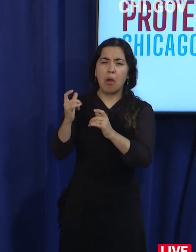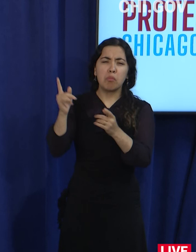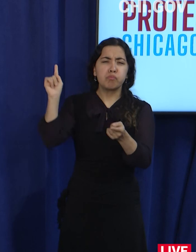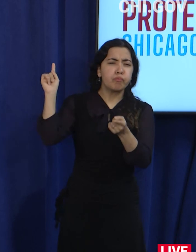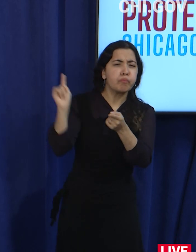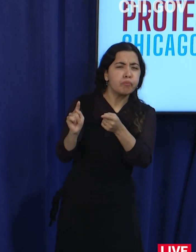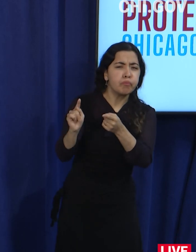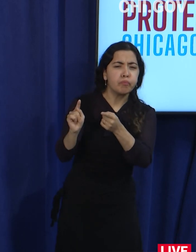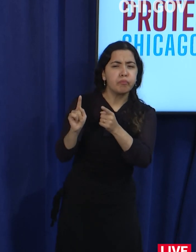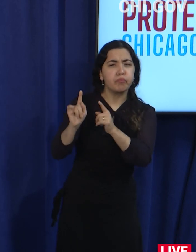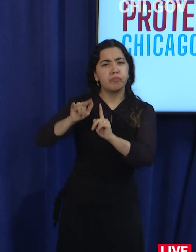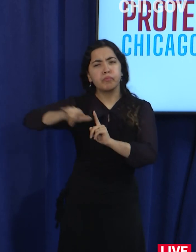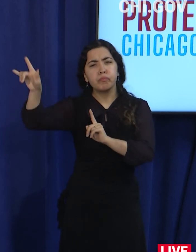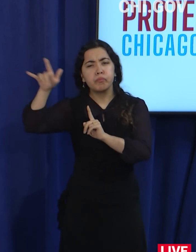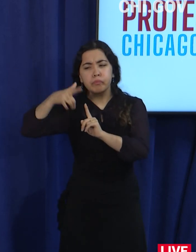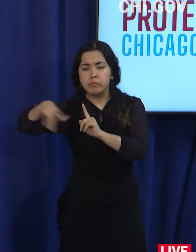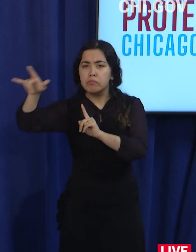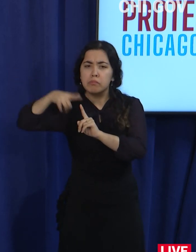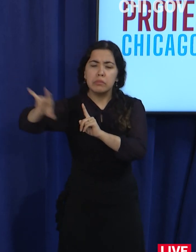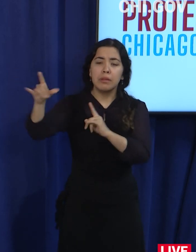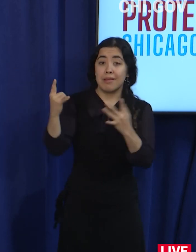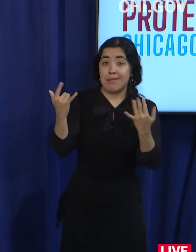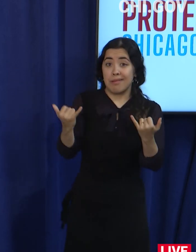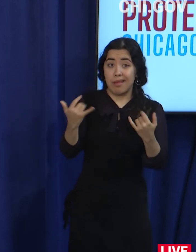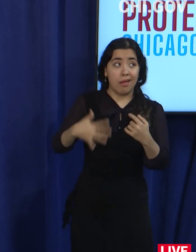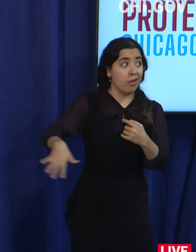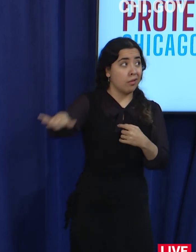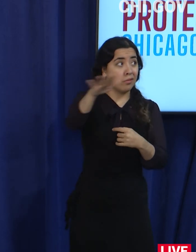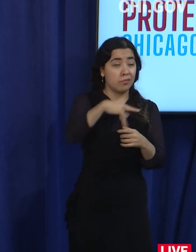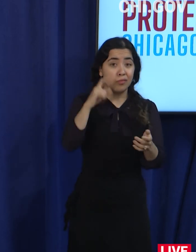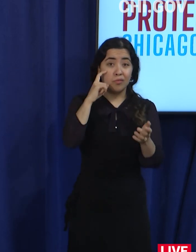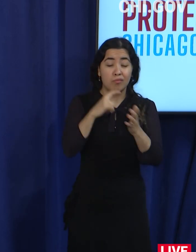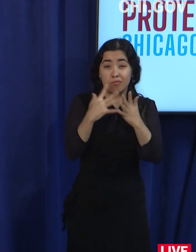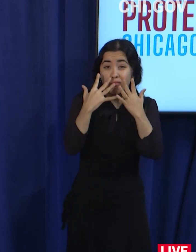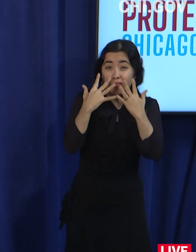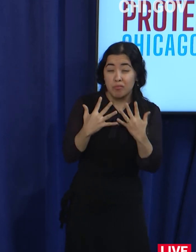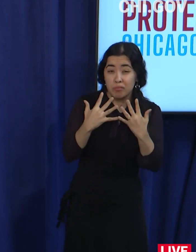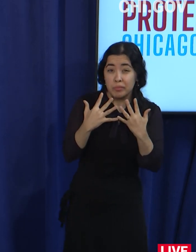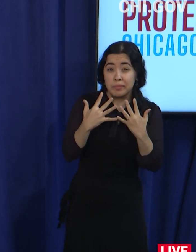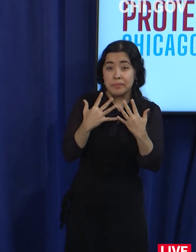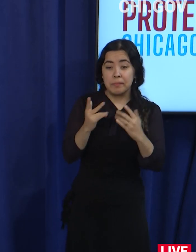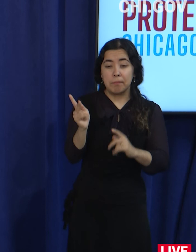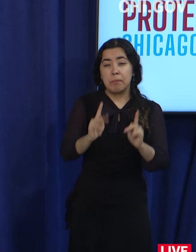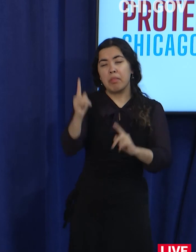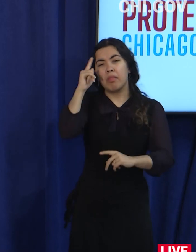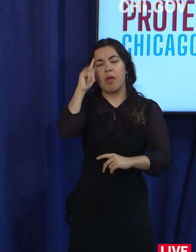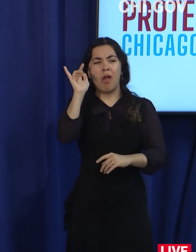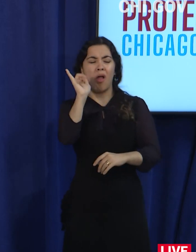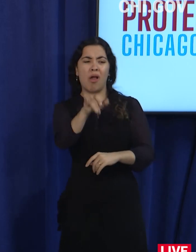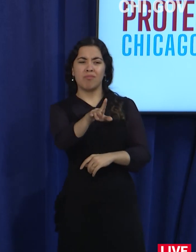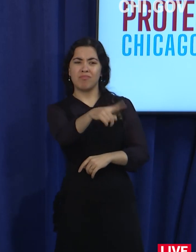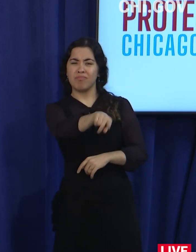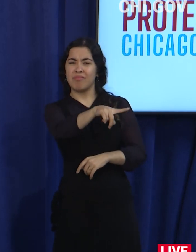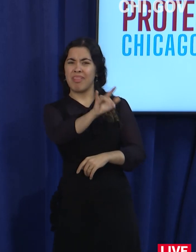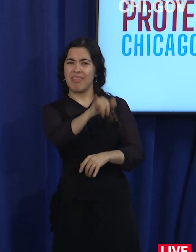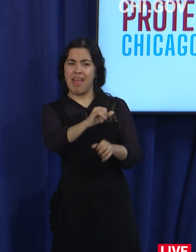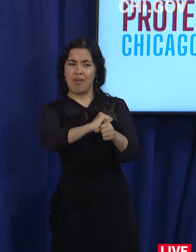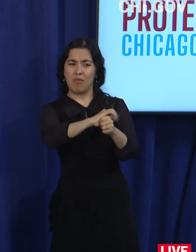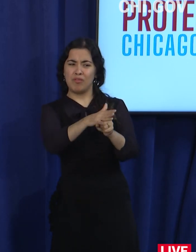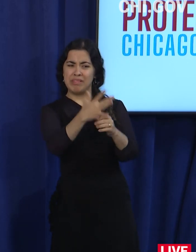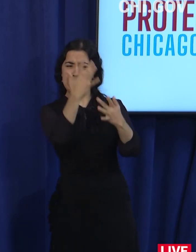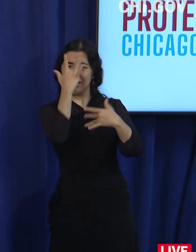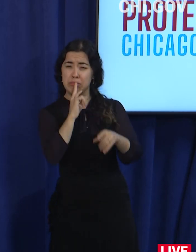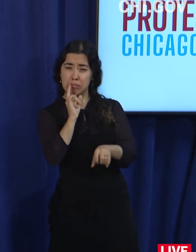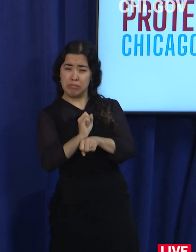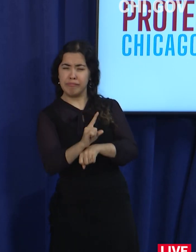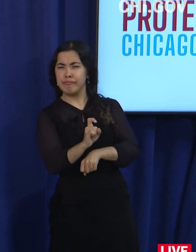time where, unfortunately, everything about this virus has been politicized. We've had a president who